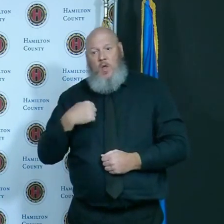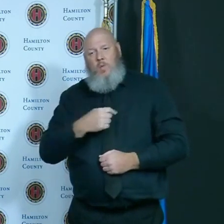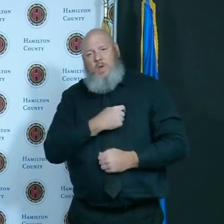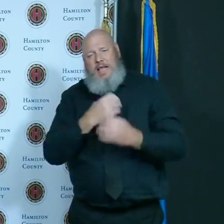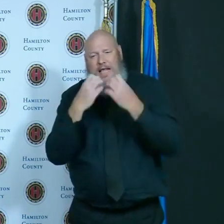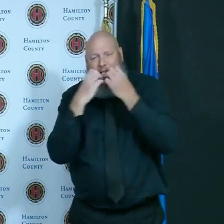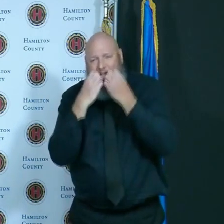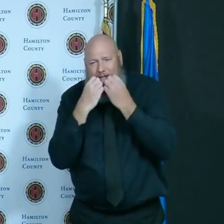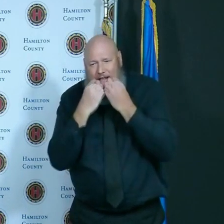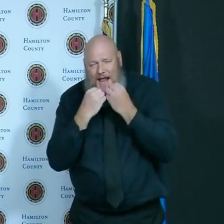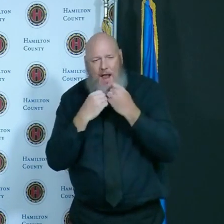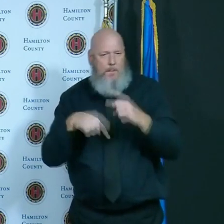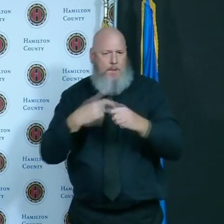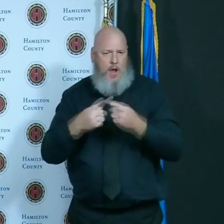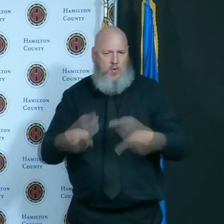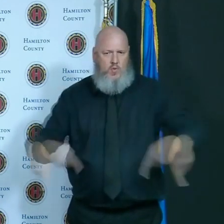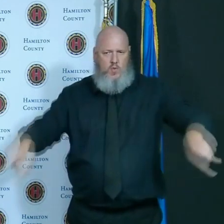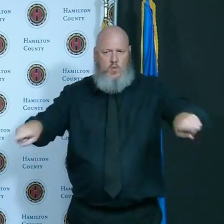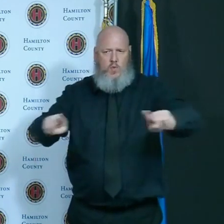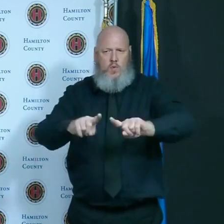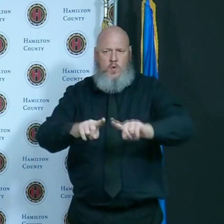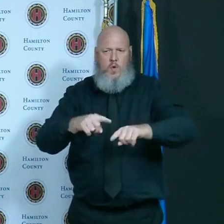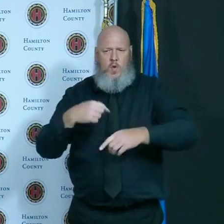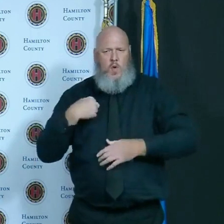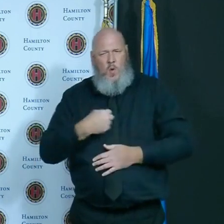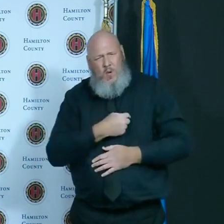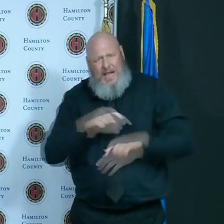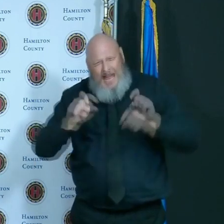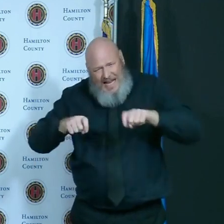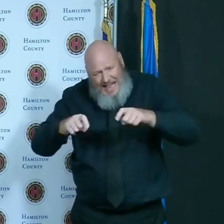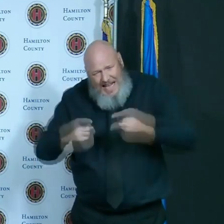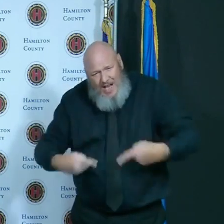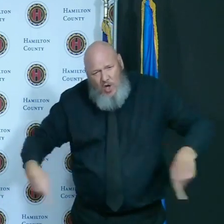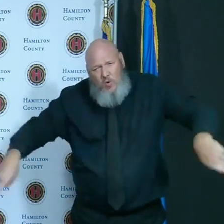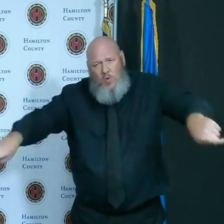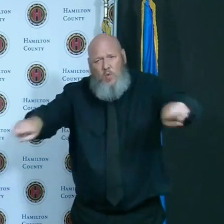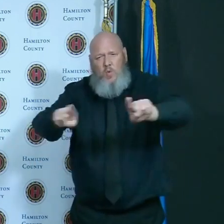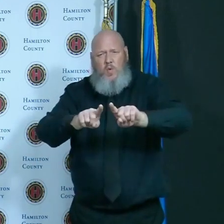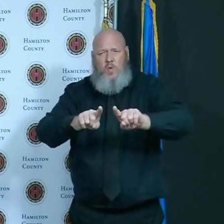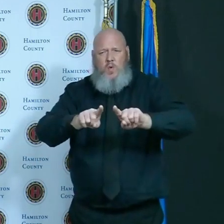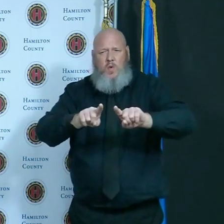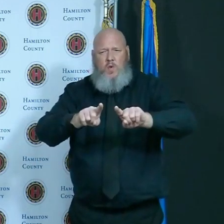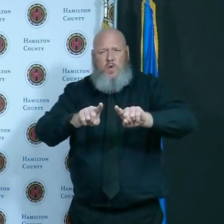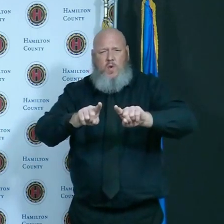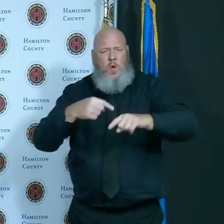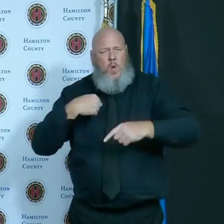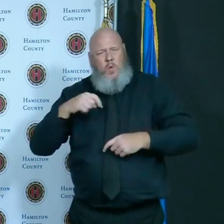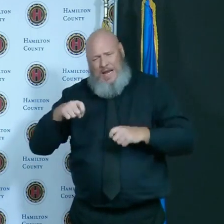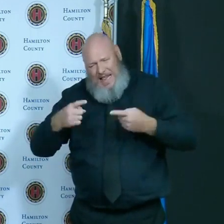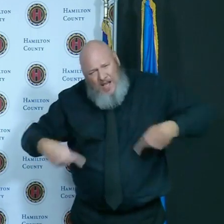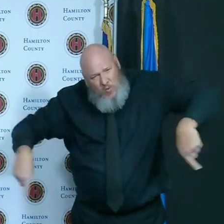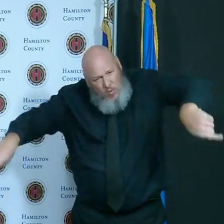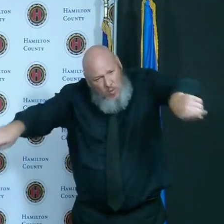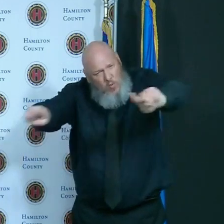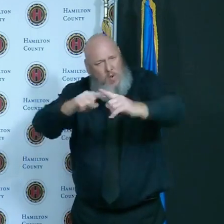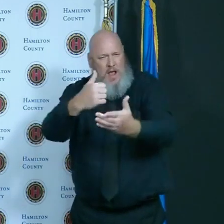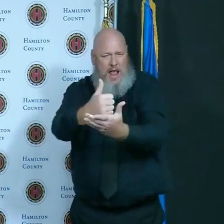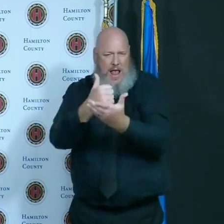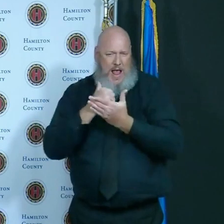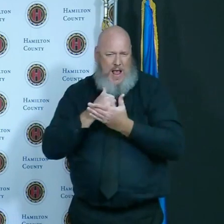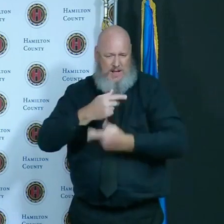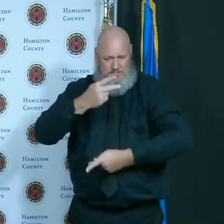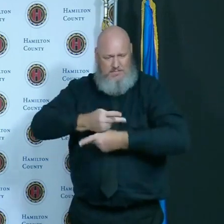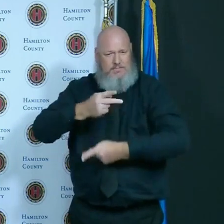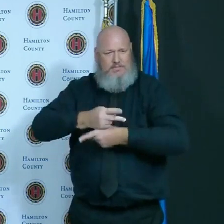anything, we need you to survive. This is a frightening and surreal